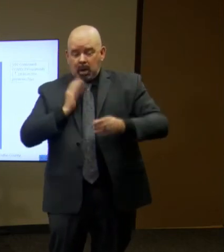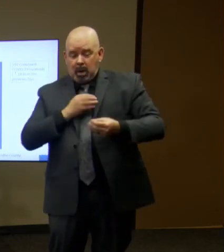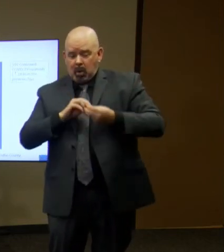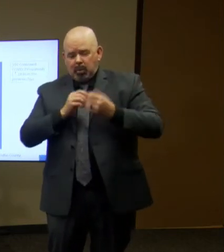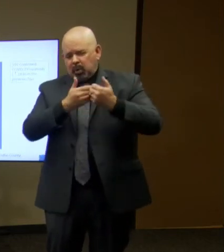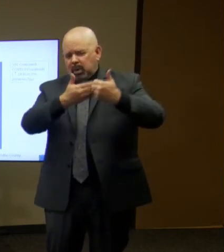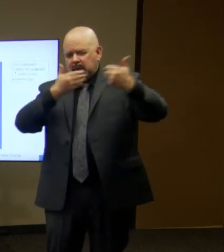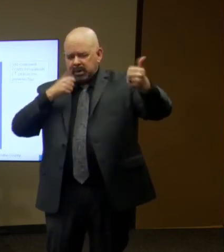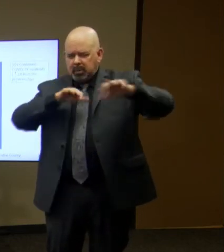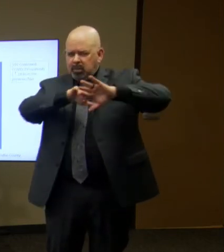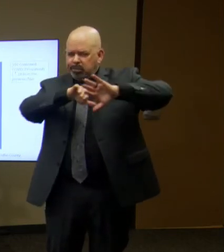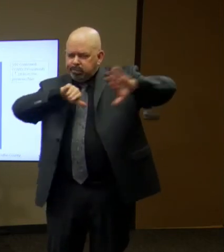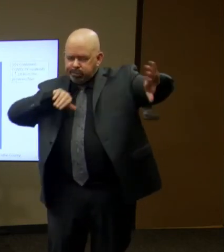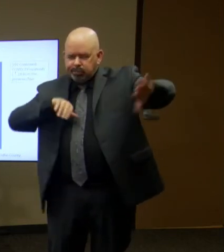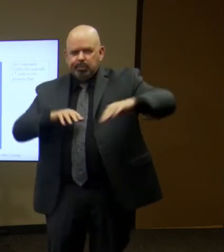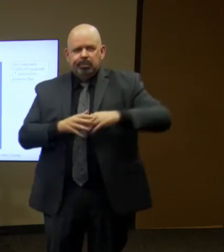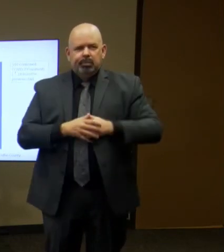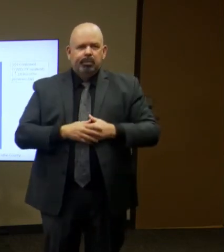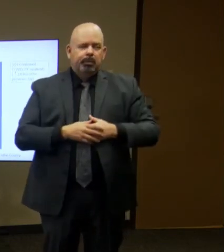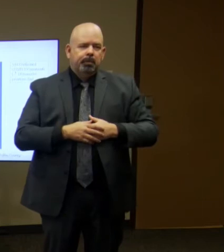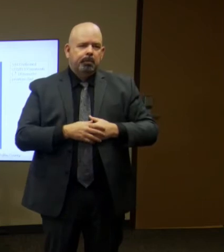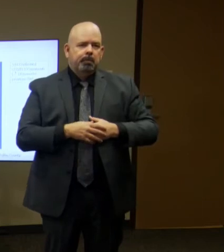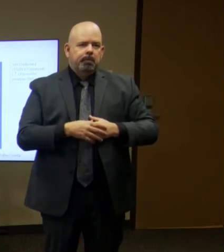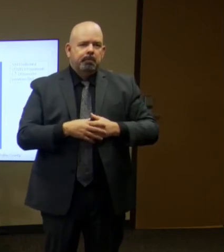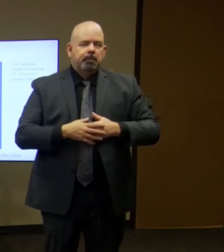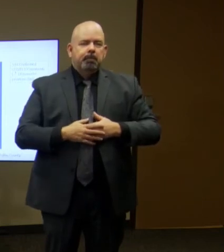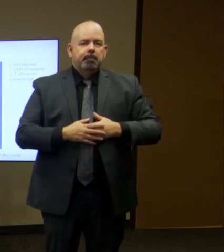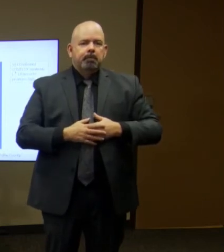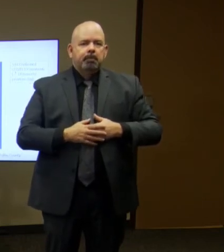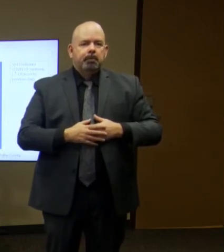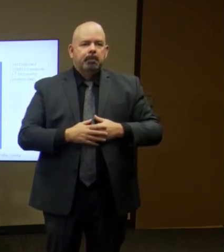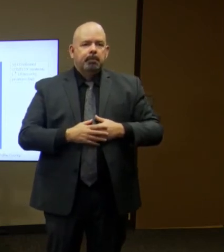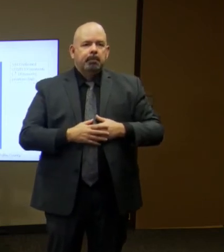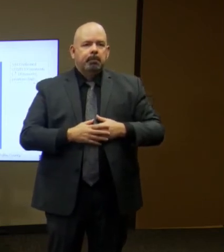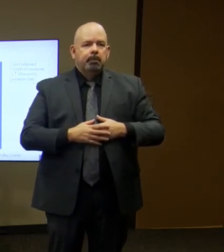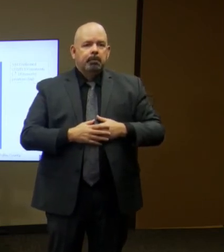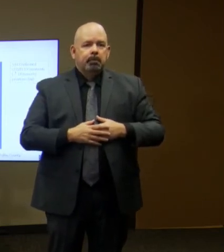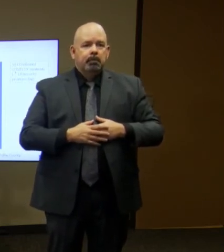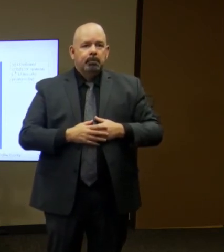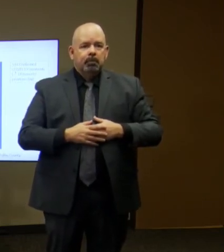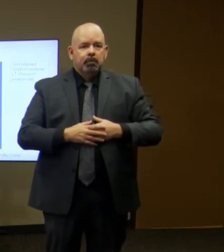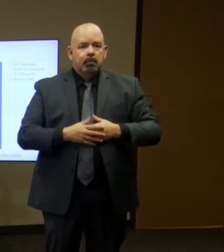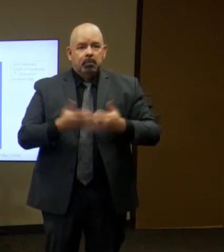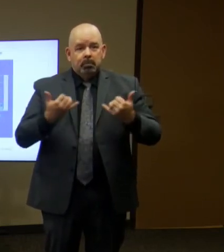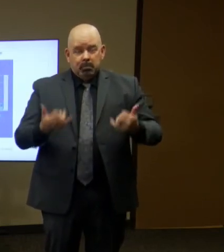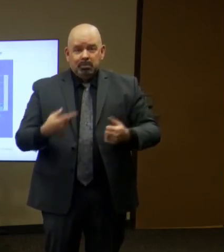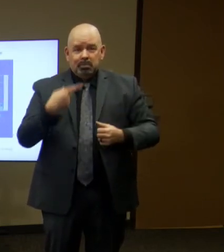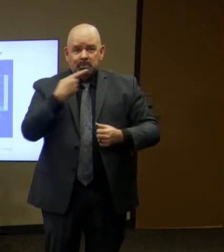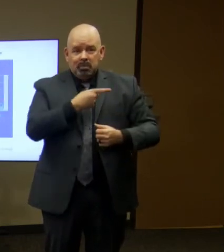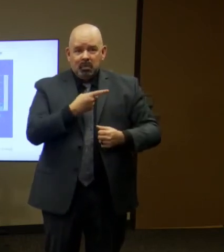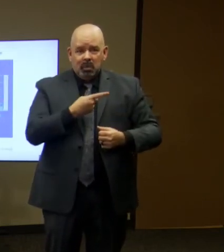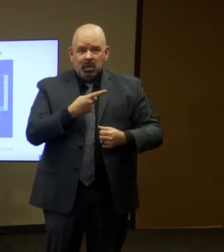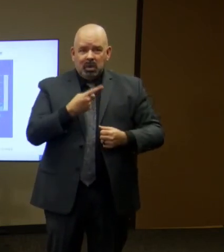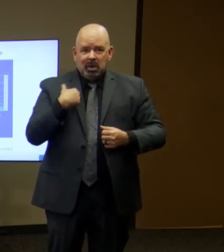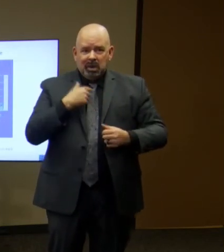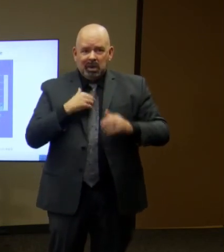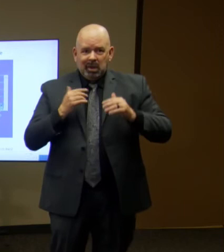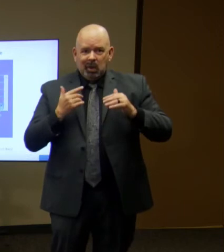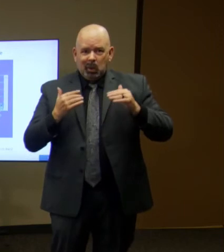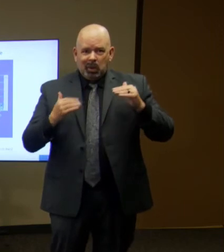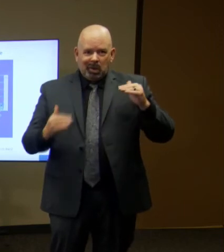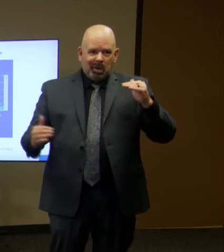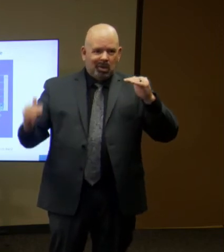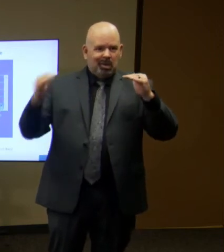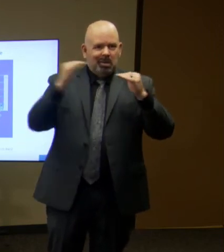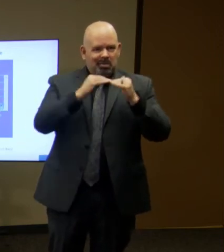at 94% of the peak that we had in July. So next slide. And this is finally, again,